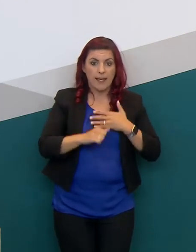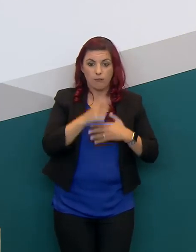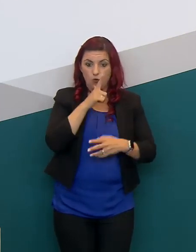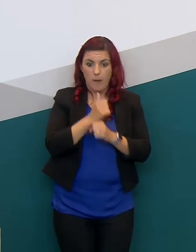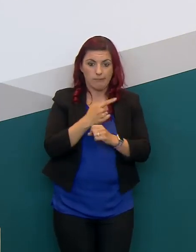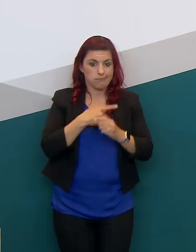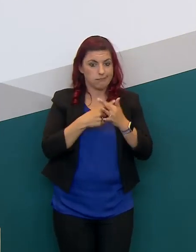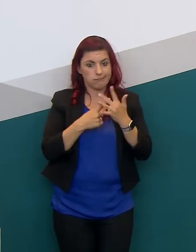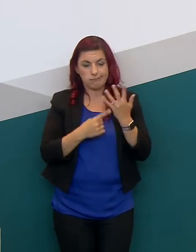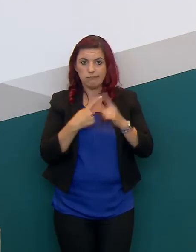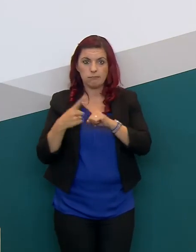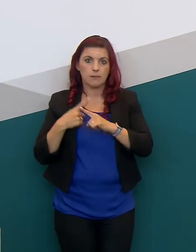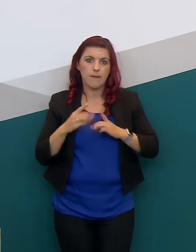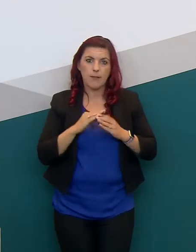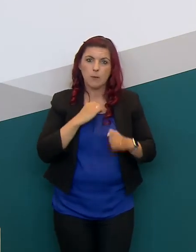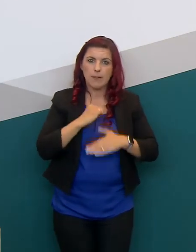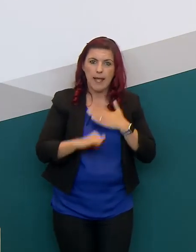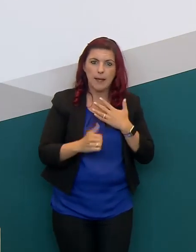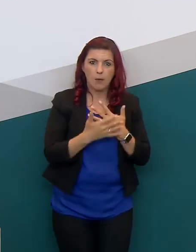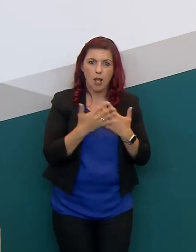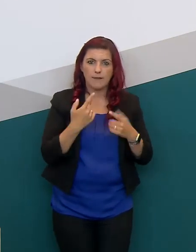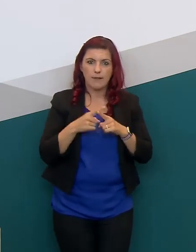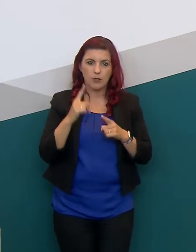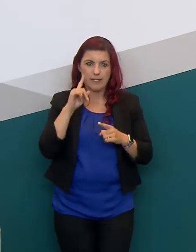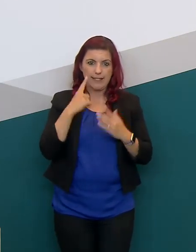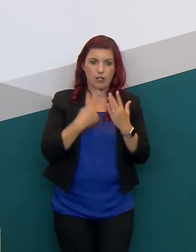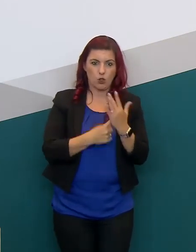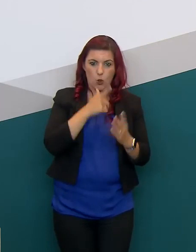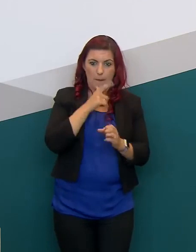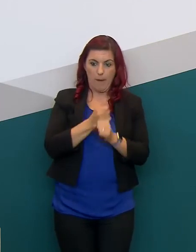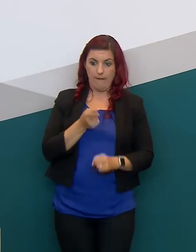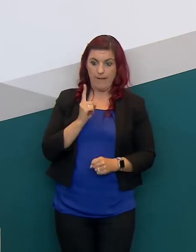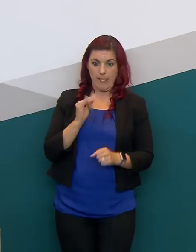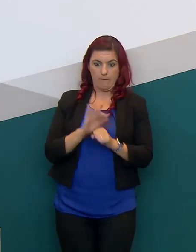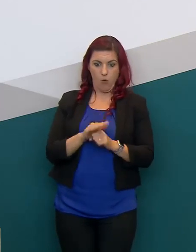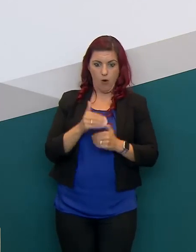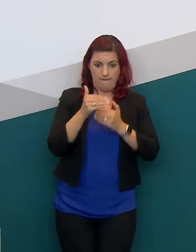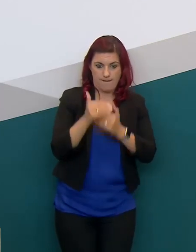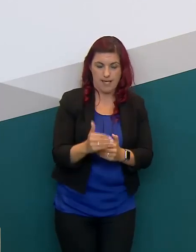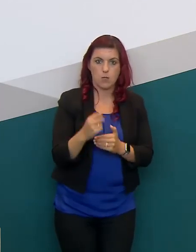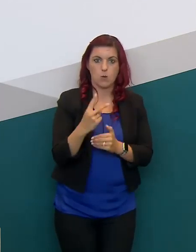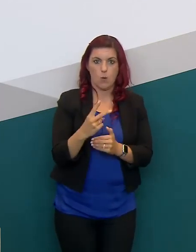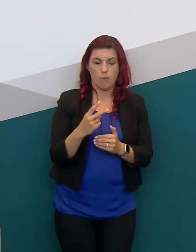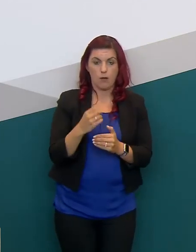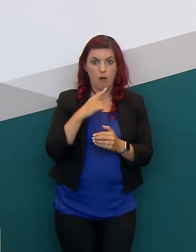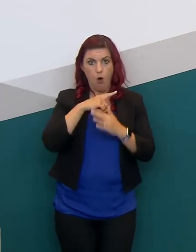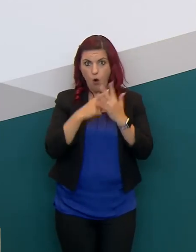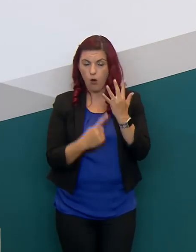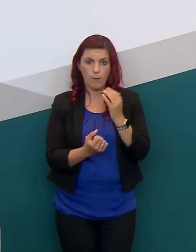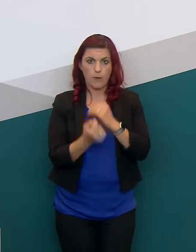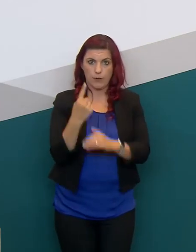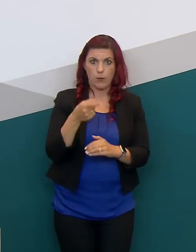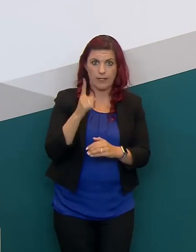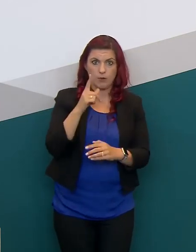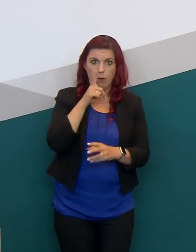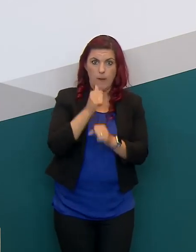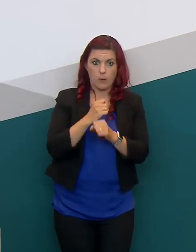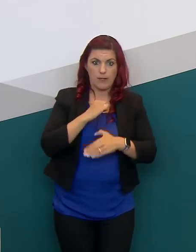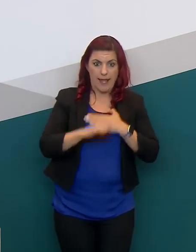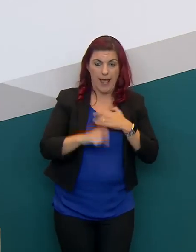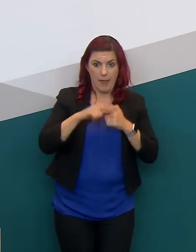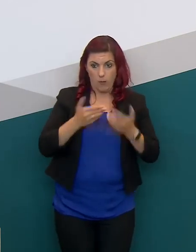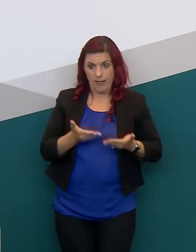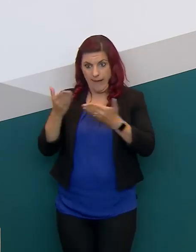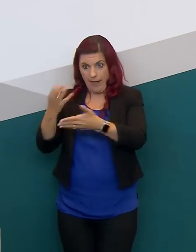of decisions in respect of the advice that we should give government on all of those issues, and government will make that